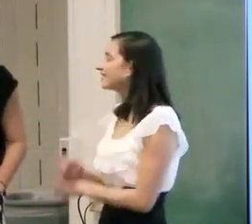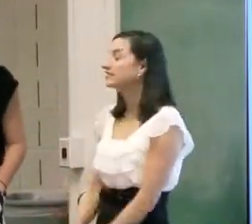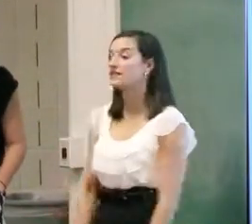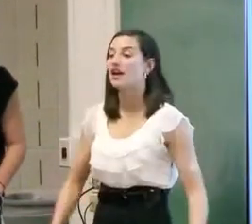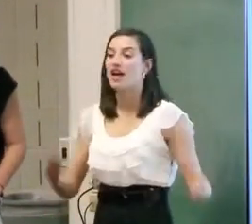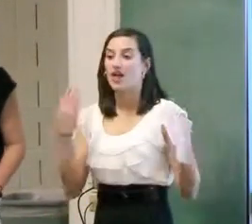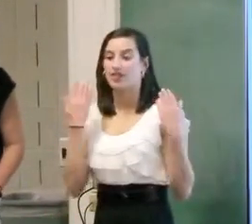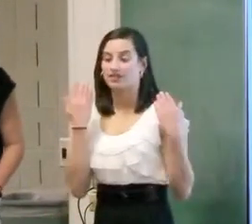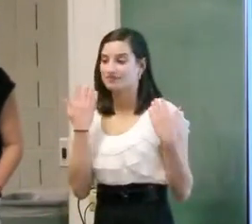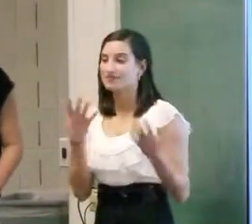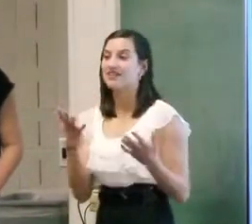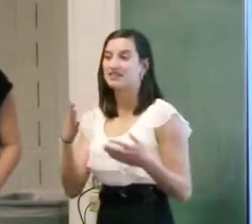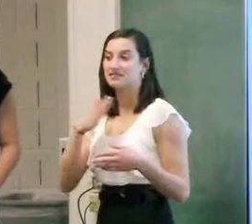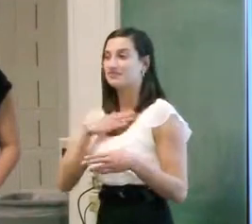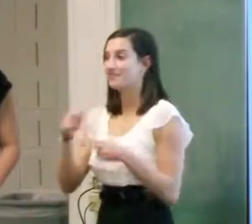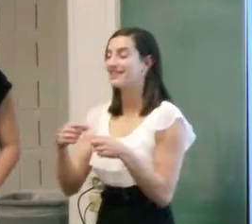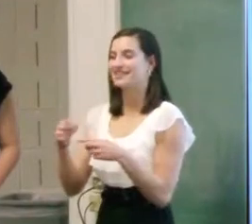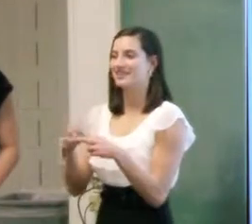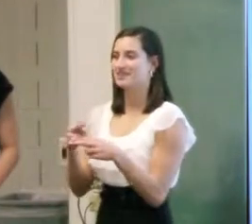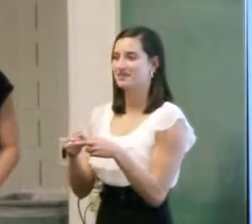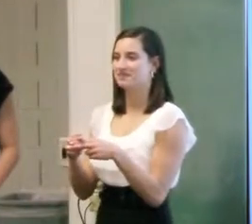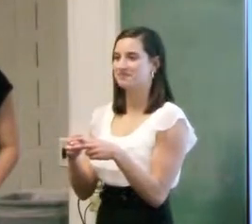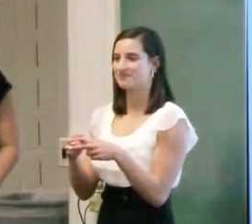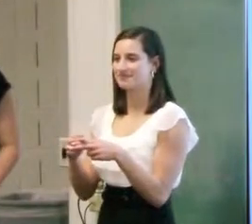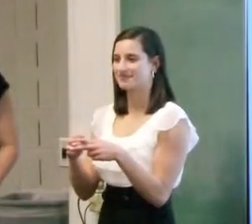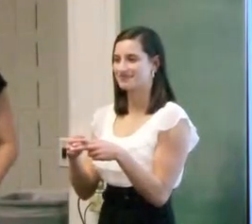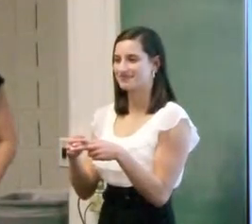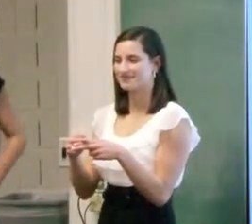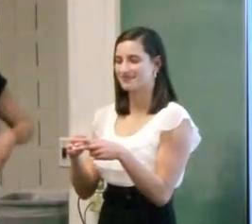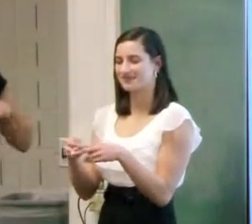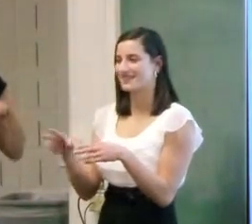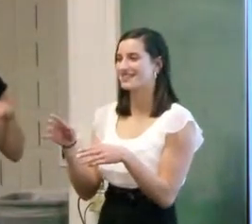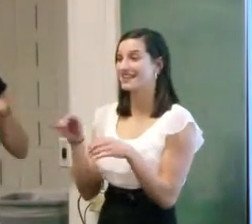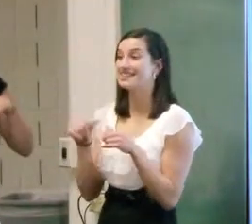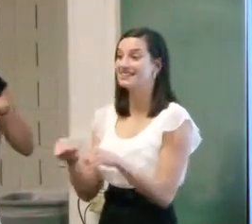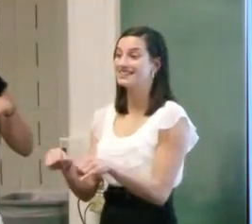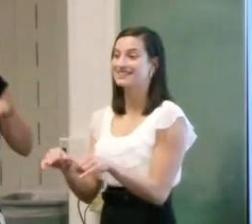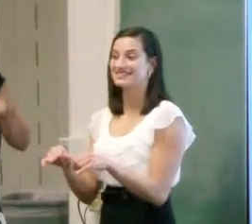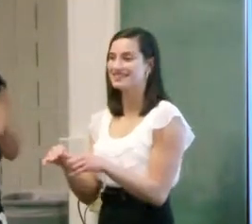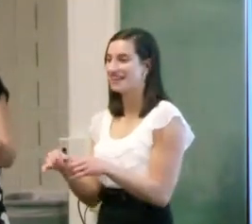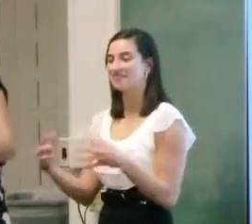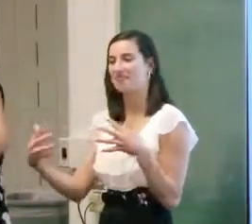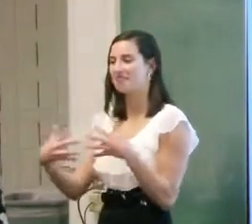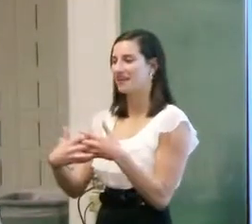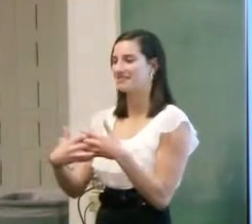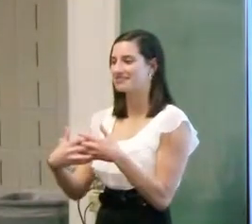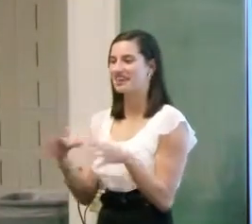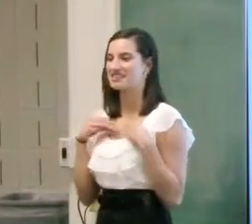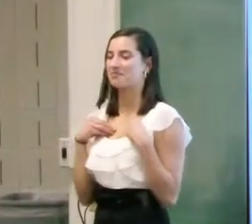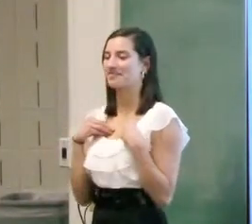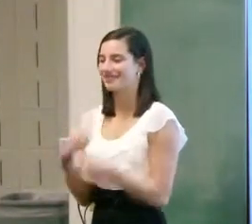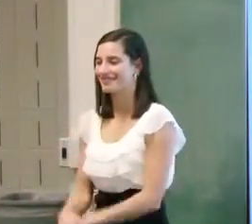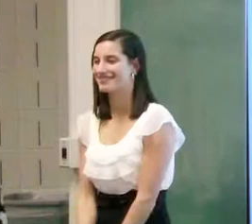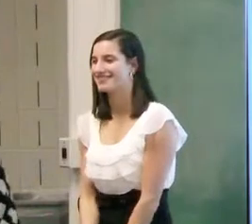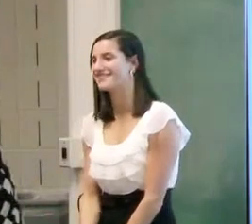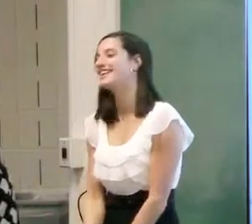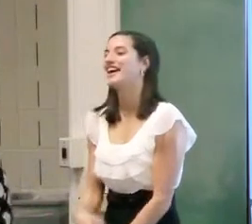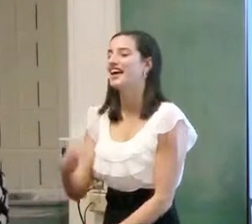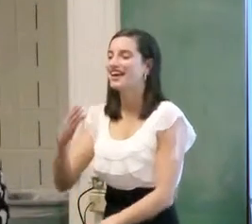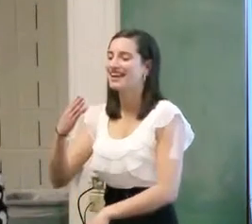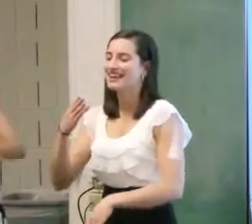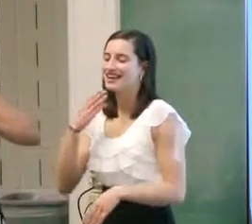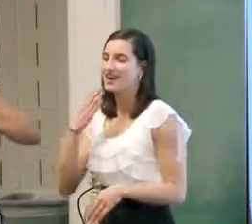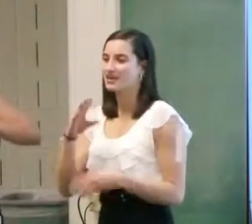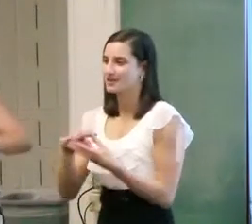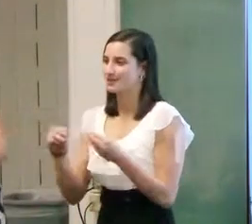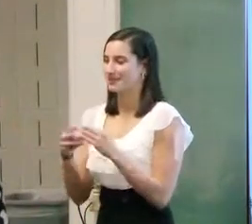So that's my sign name, and I'm sticking to it. I like it. It's got a story behind it,